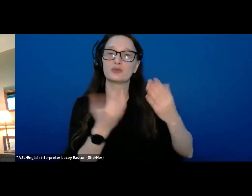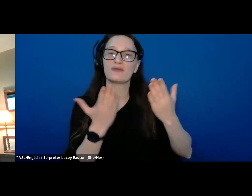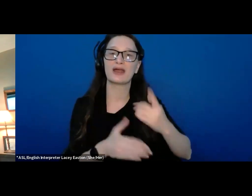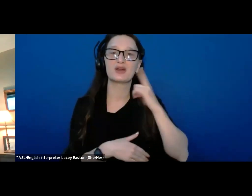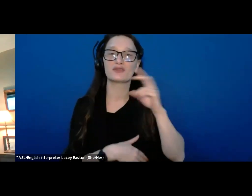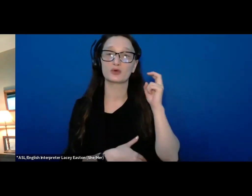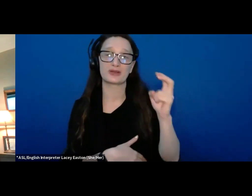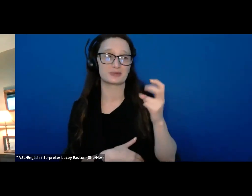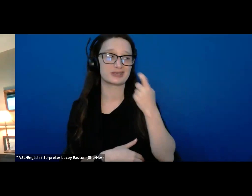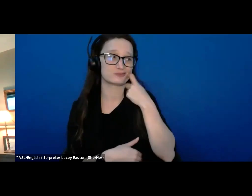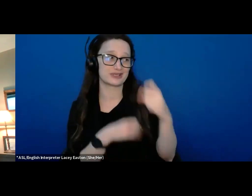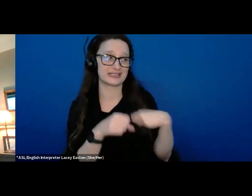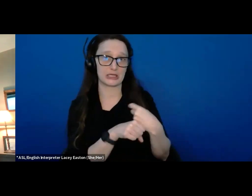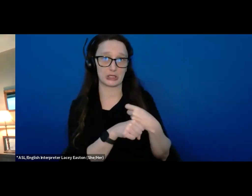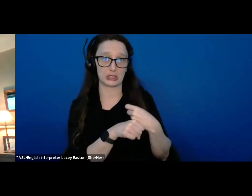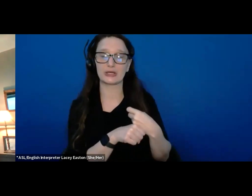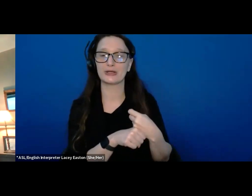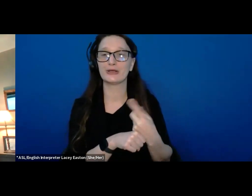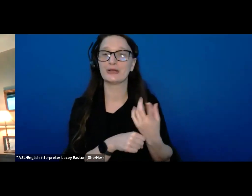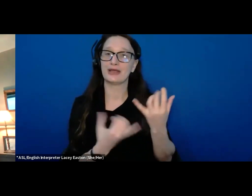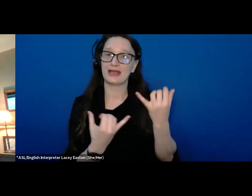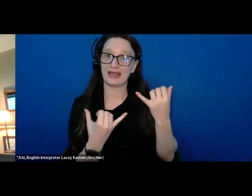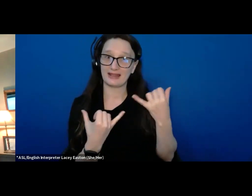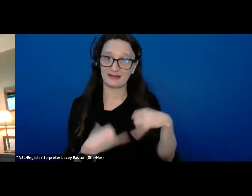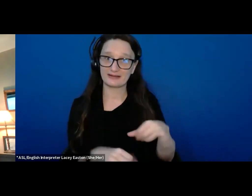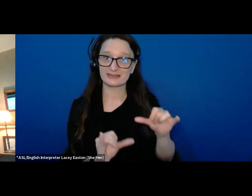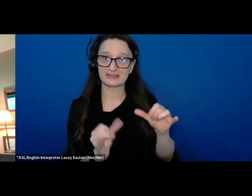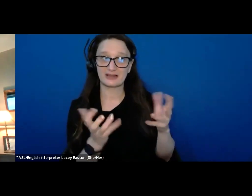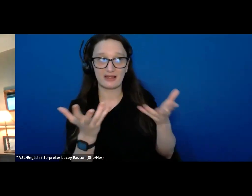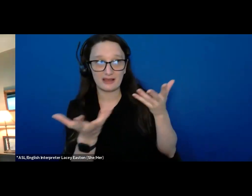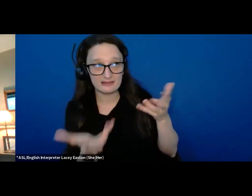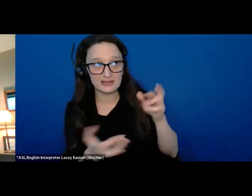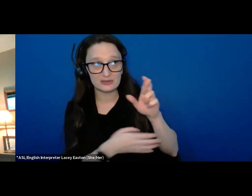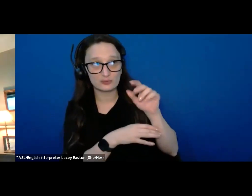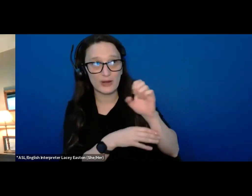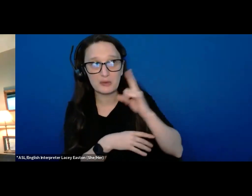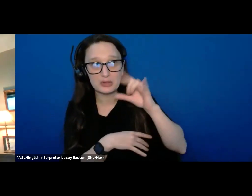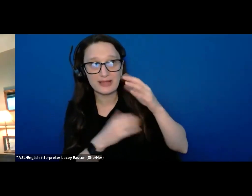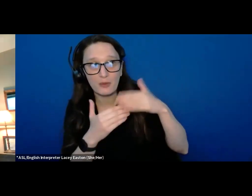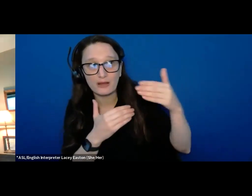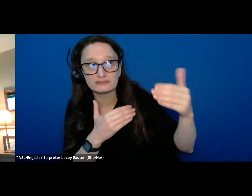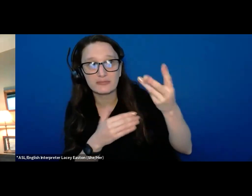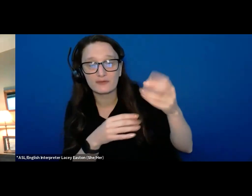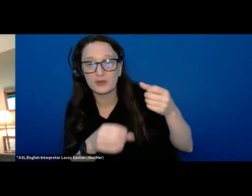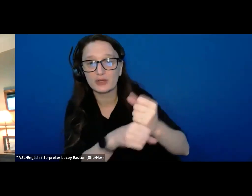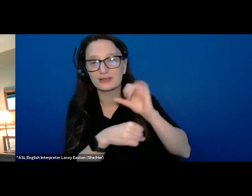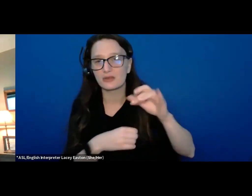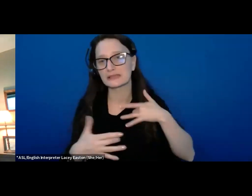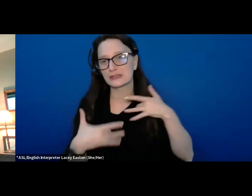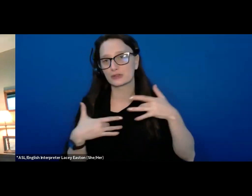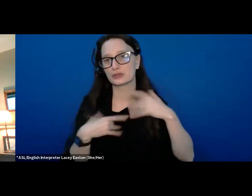and there's still a question about what the rates are going to look like a few years from now. And so that's a concerning